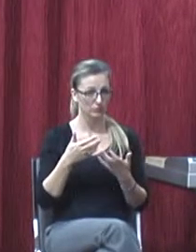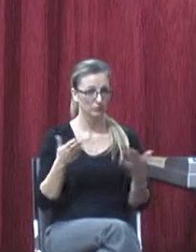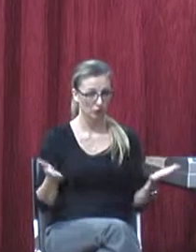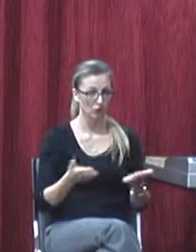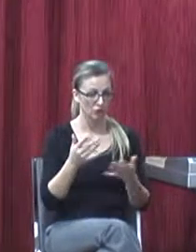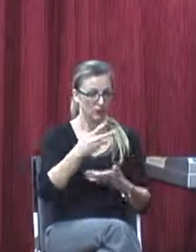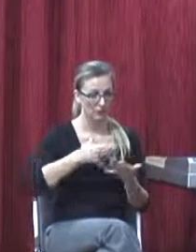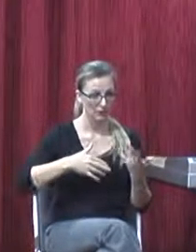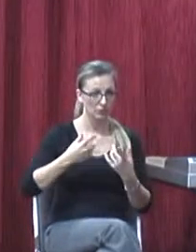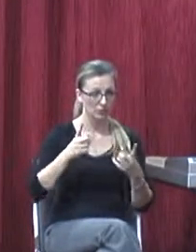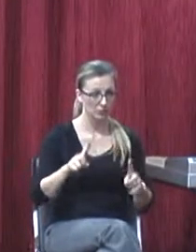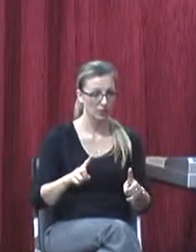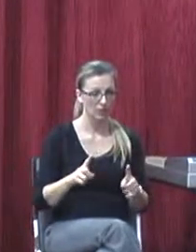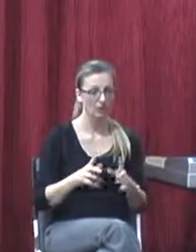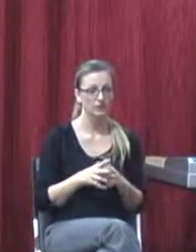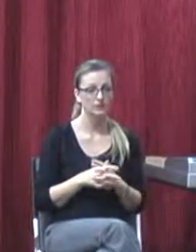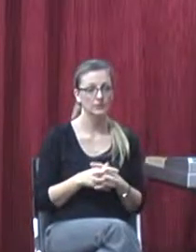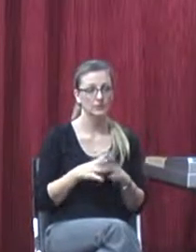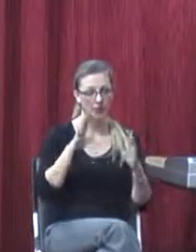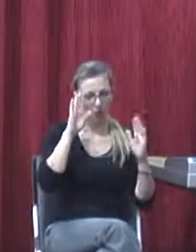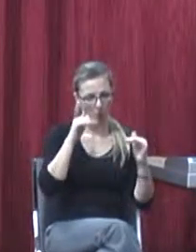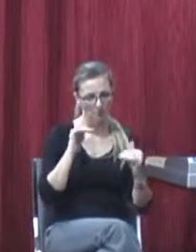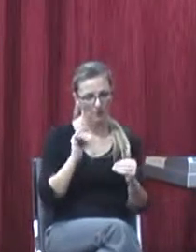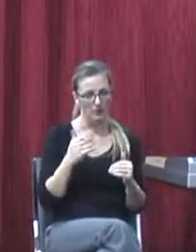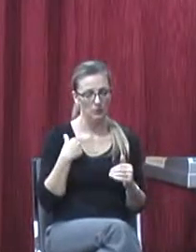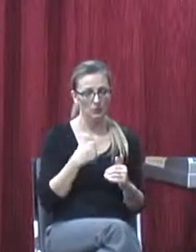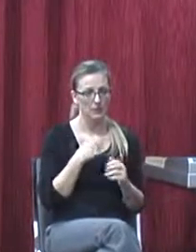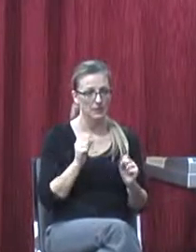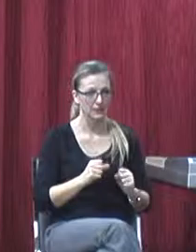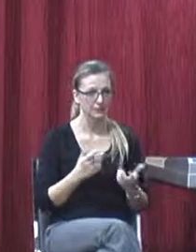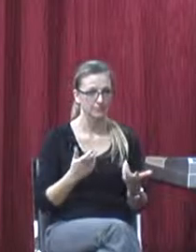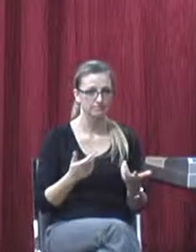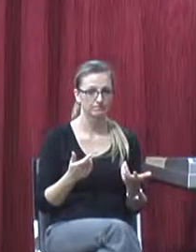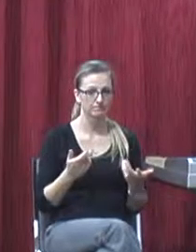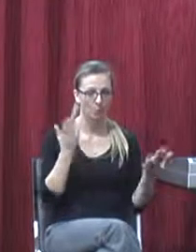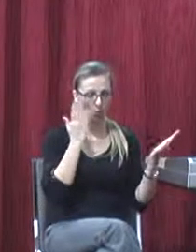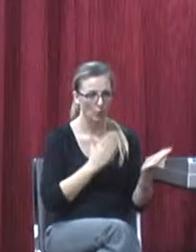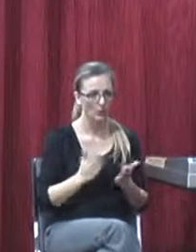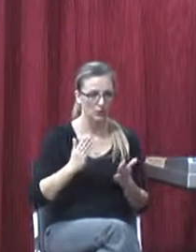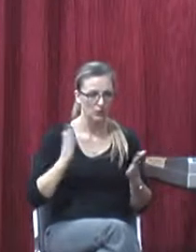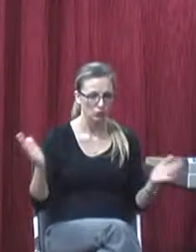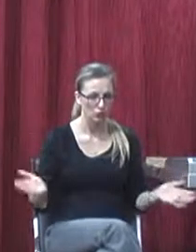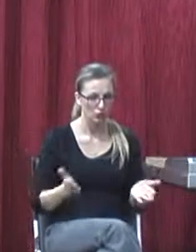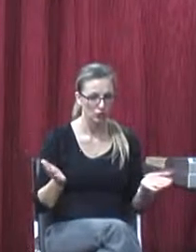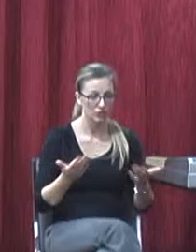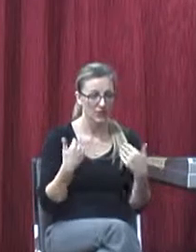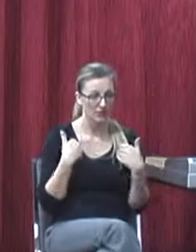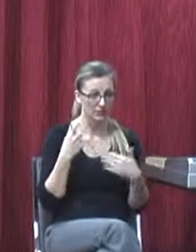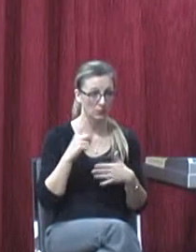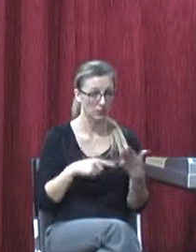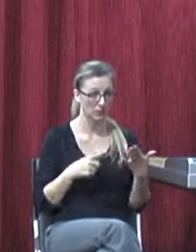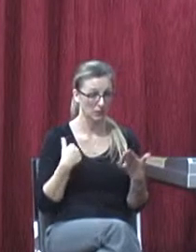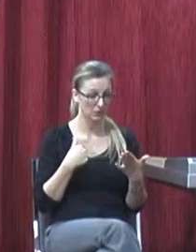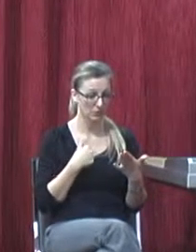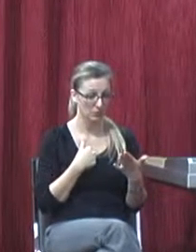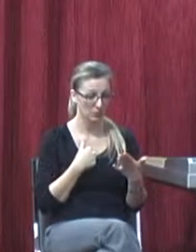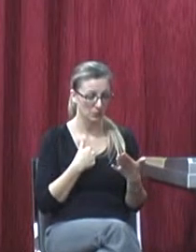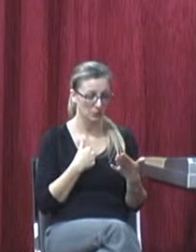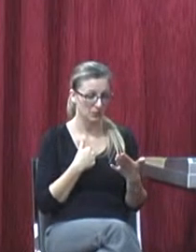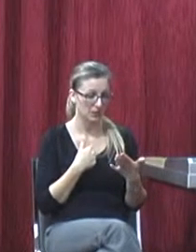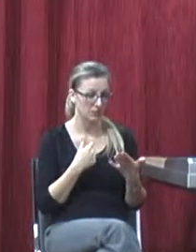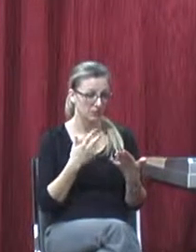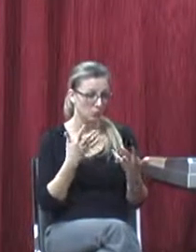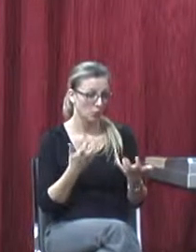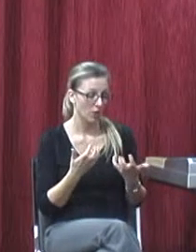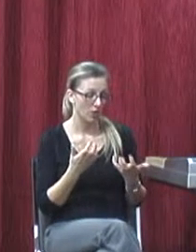on. And I hope that we can get it together to organize, to encourage having what we in Judaism call a